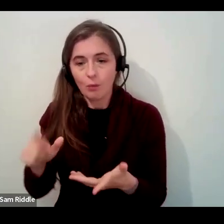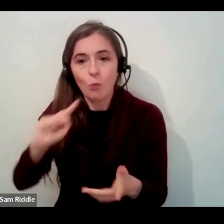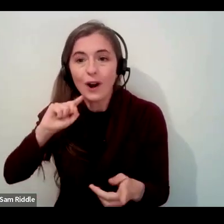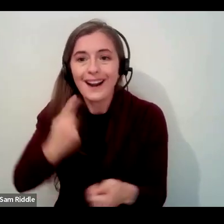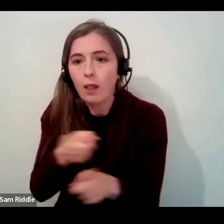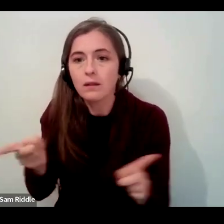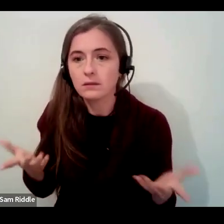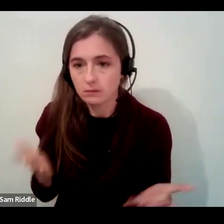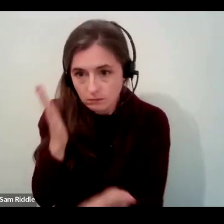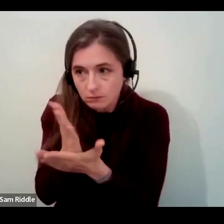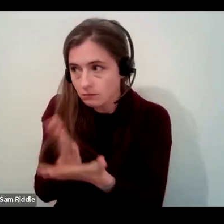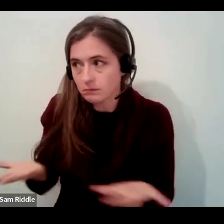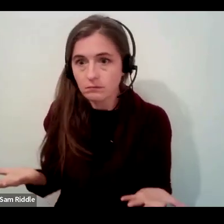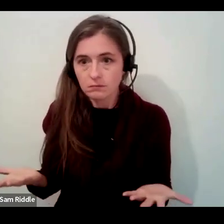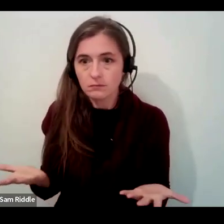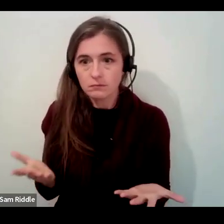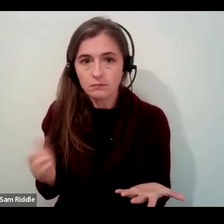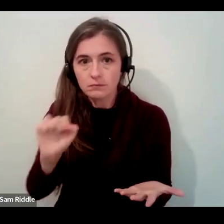killed, for want of a better word,